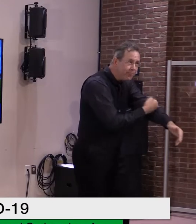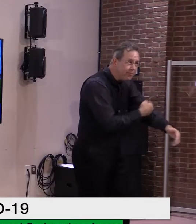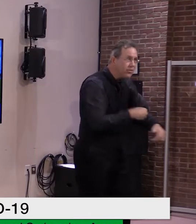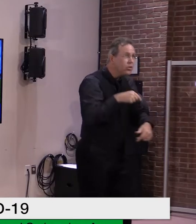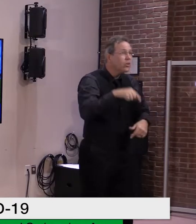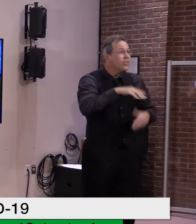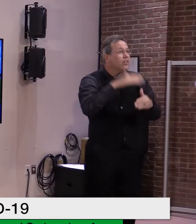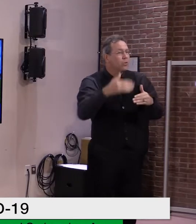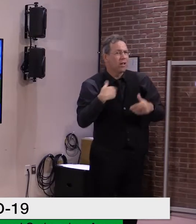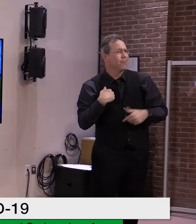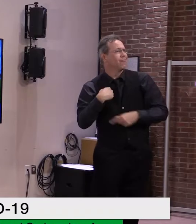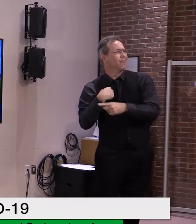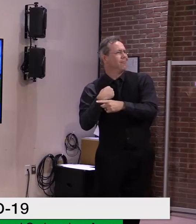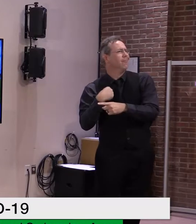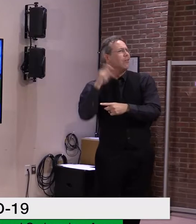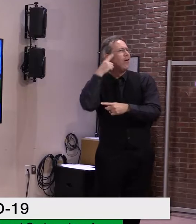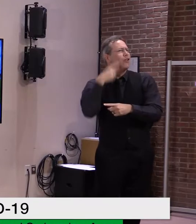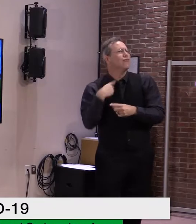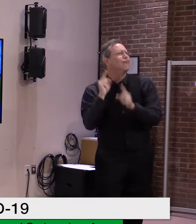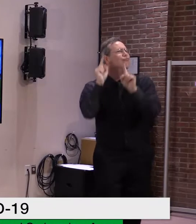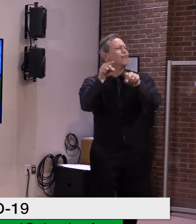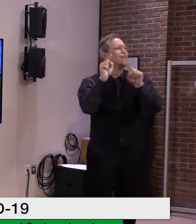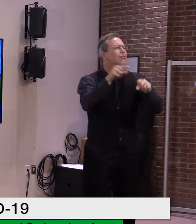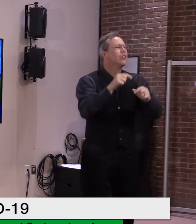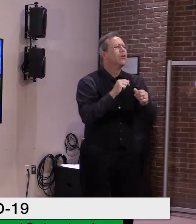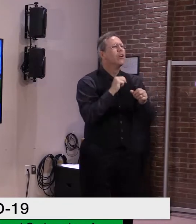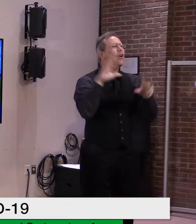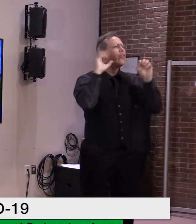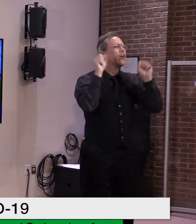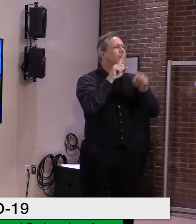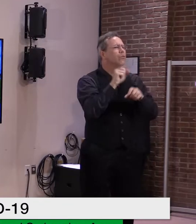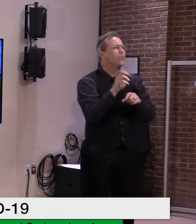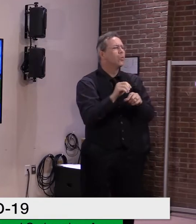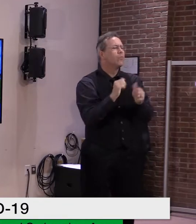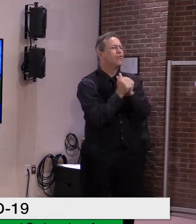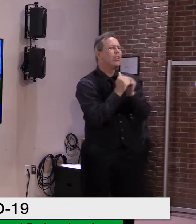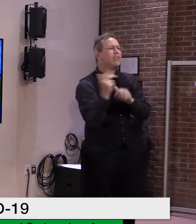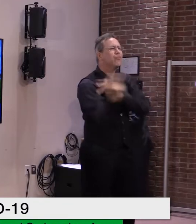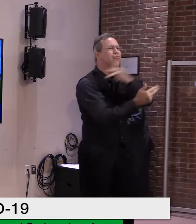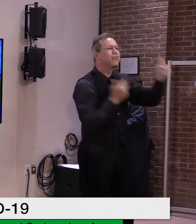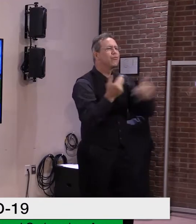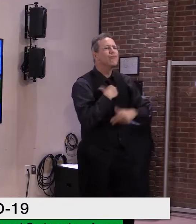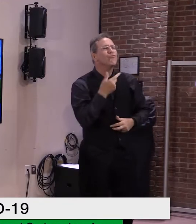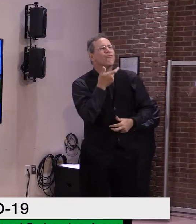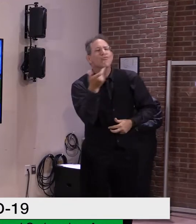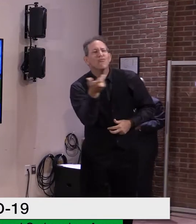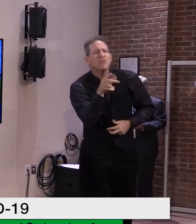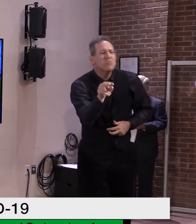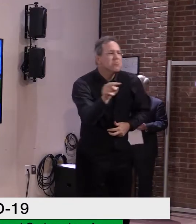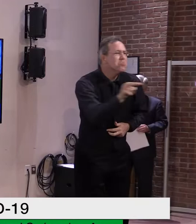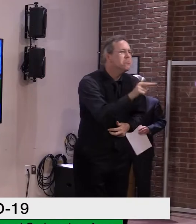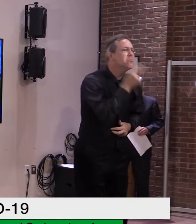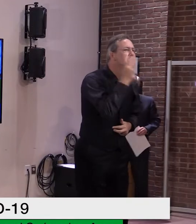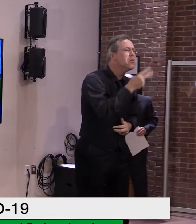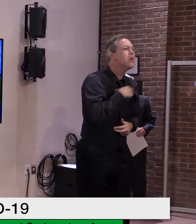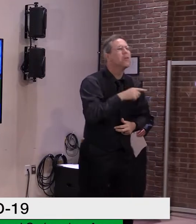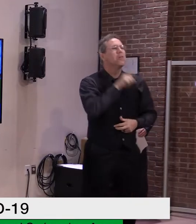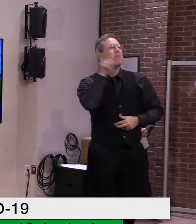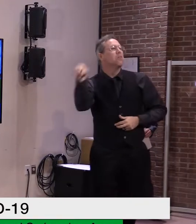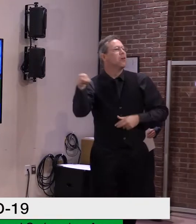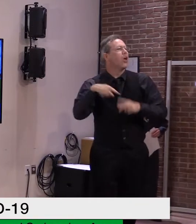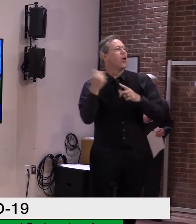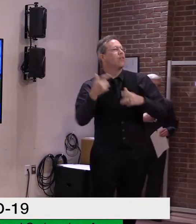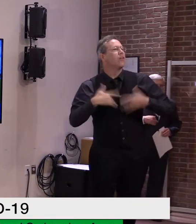on Friday and the car show in St. Albans on Saturday. So I want to, once again, thank our